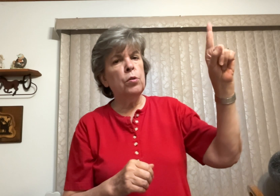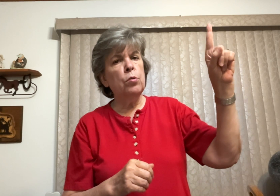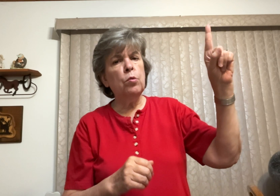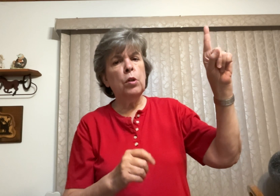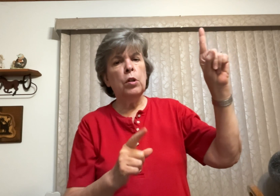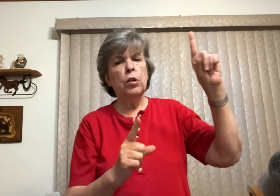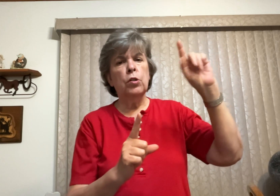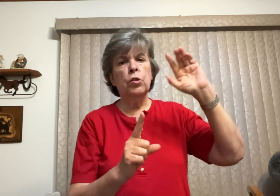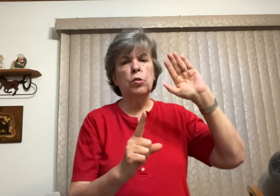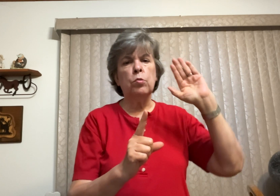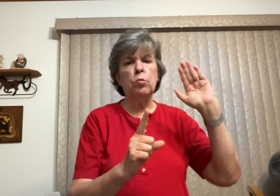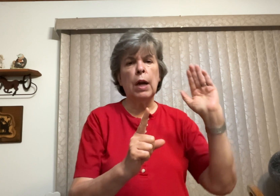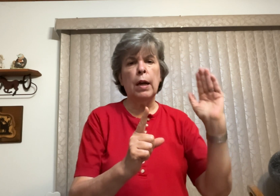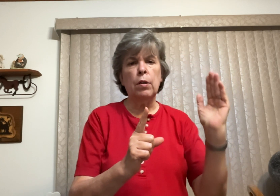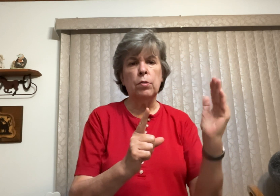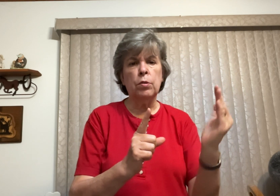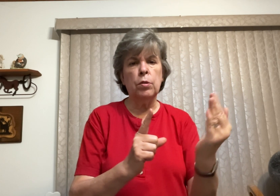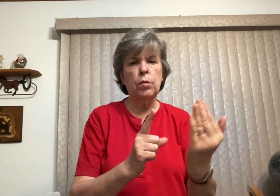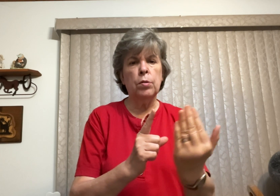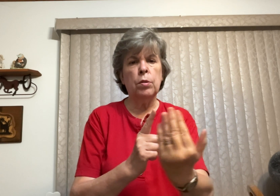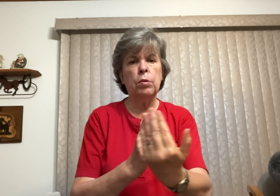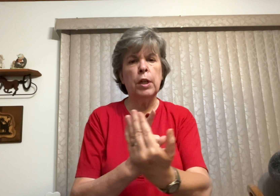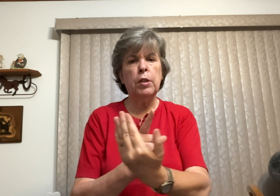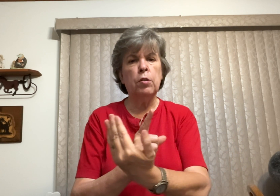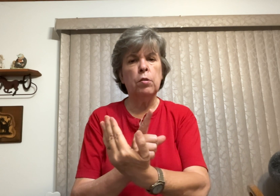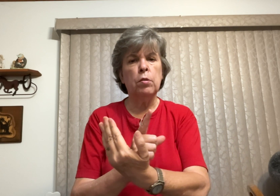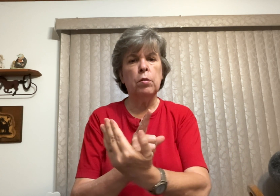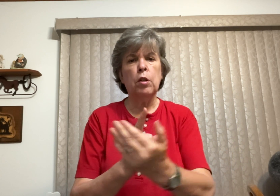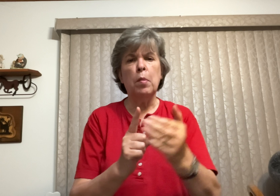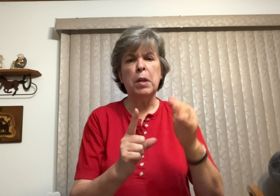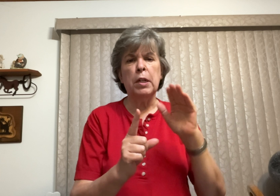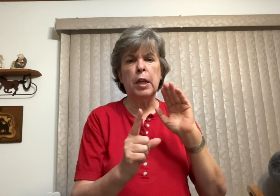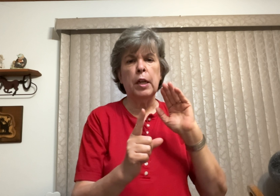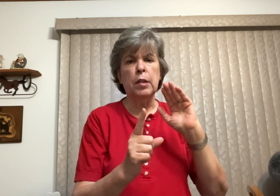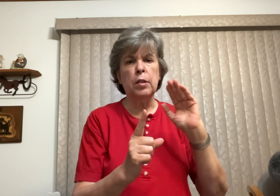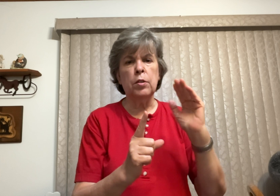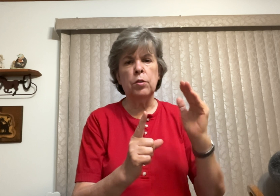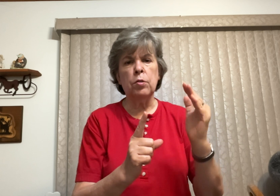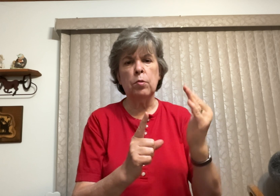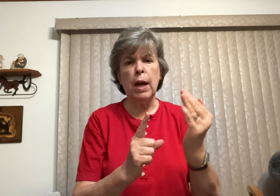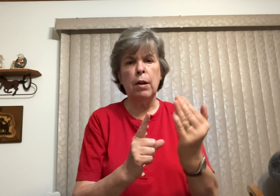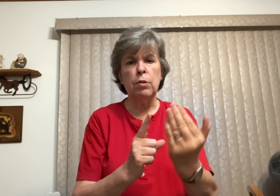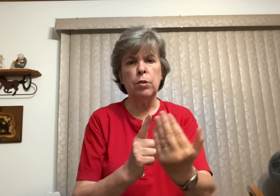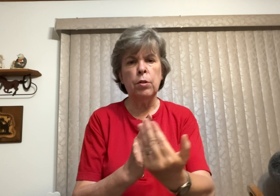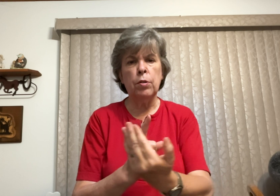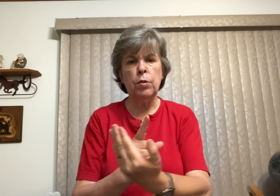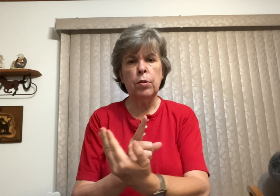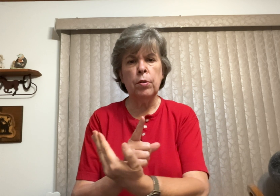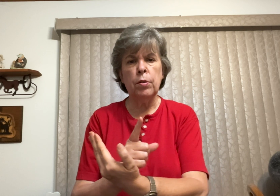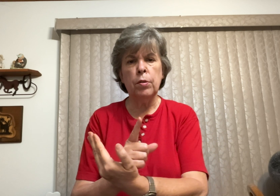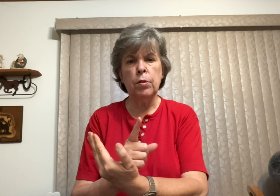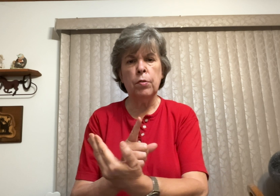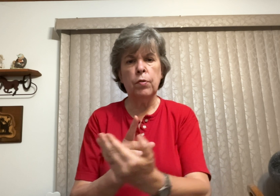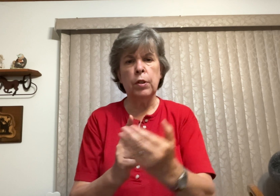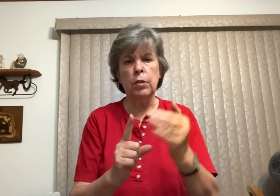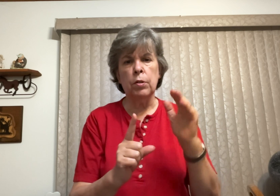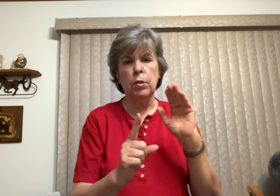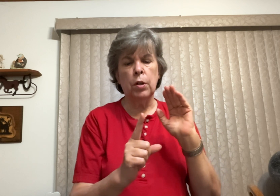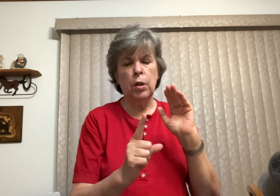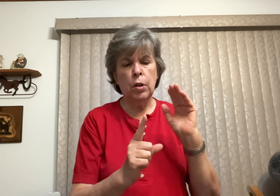You surround. So take your dominant hand and surround your finger.